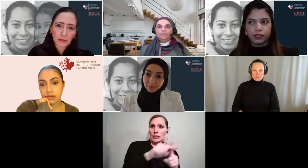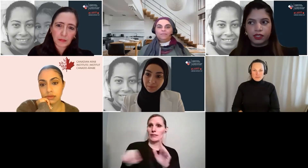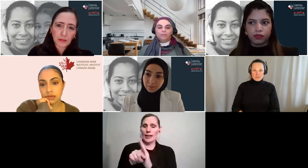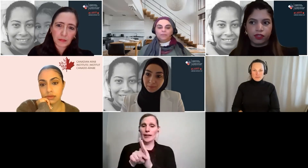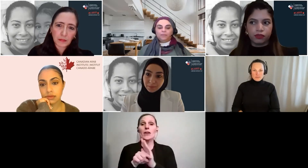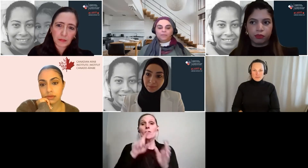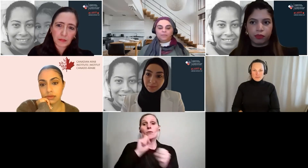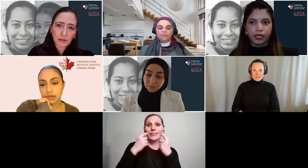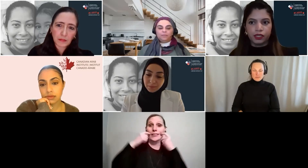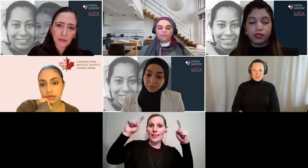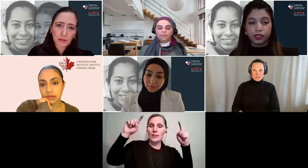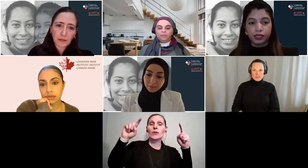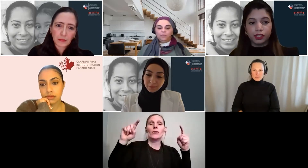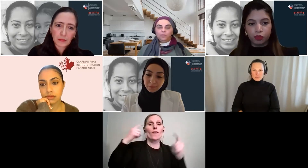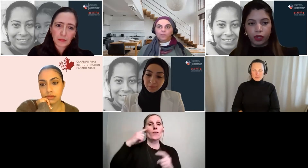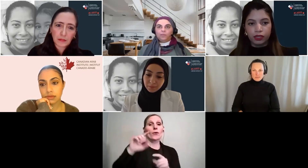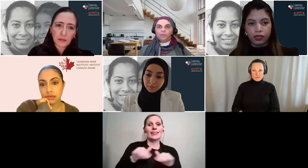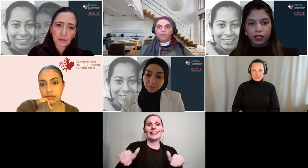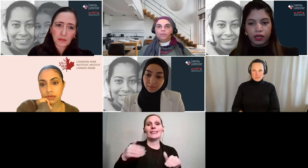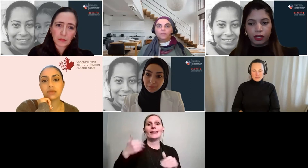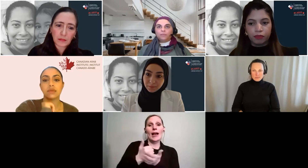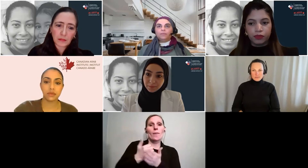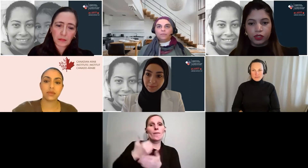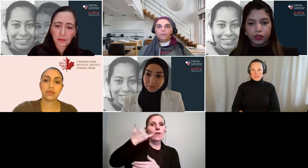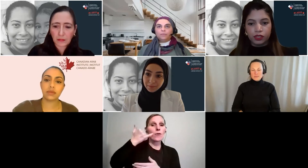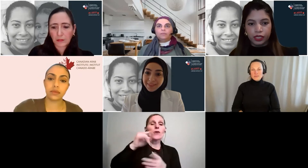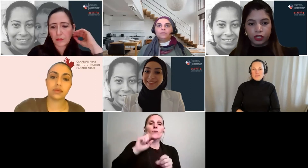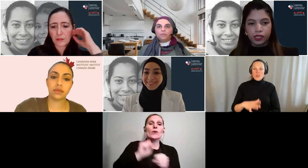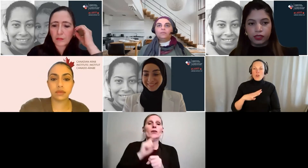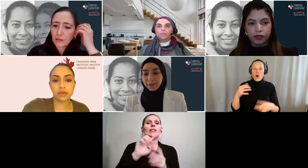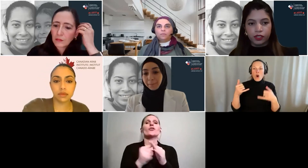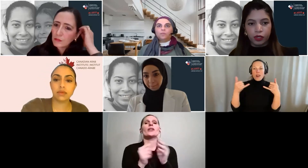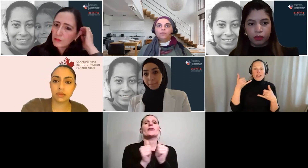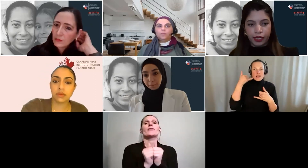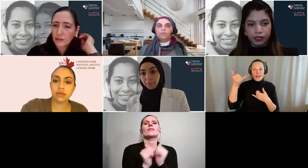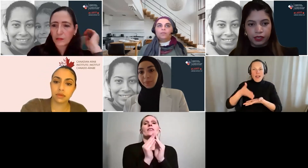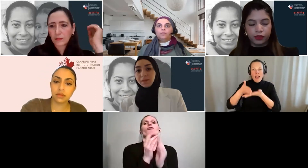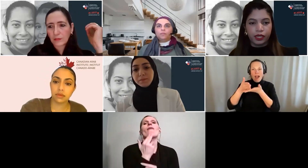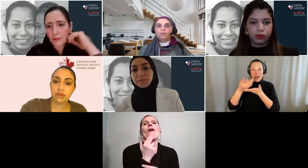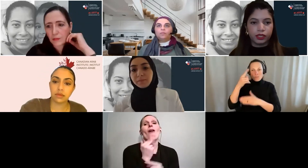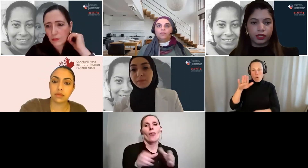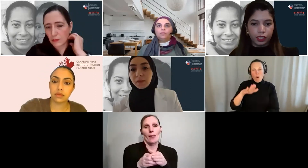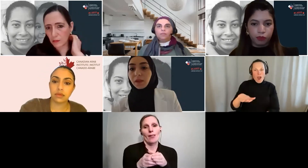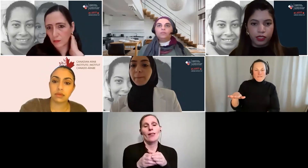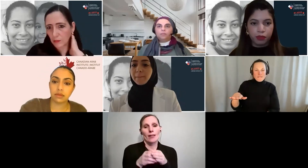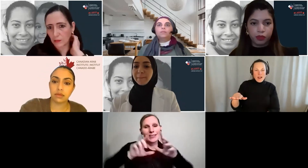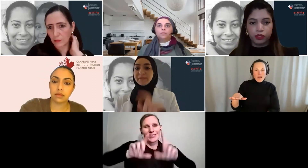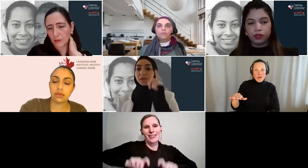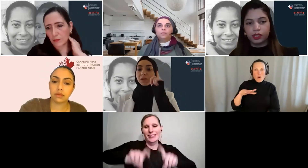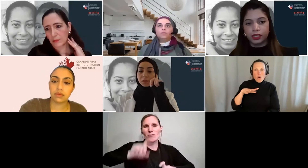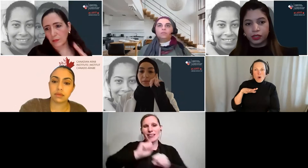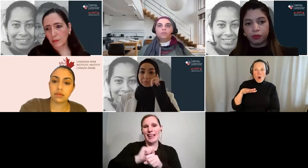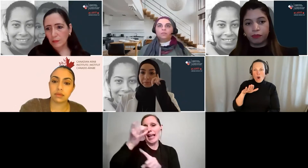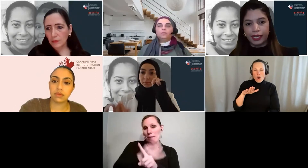did ourselves a favor by starting small. So we started with a very small pilot that ran over 8 months, but we